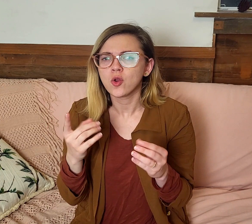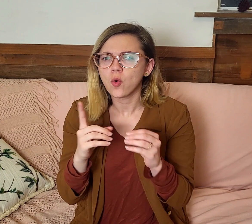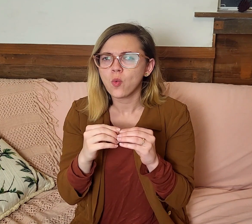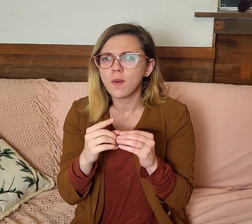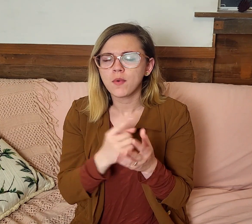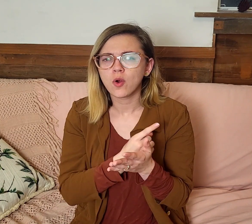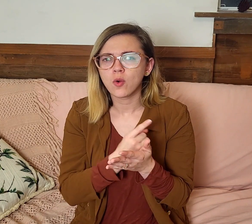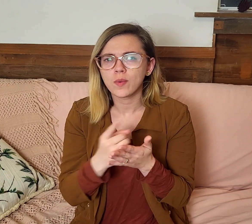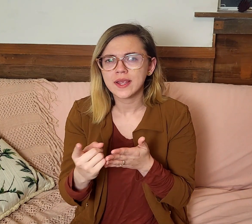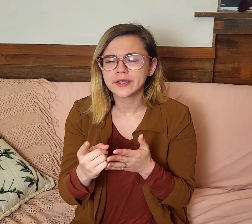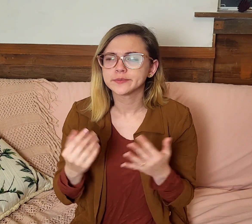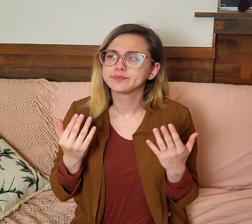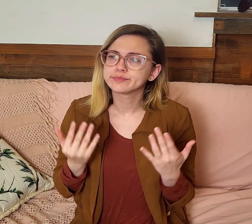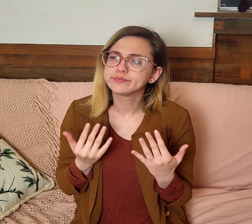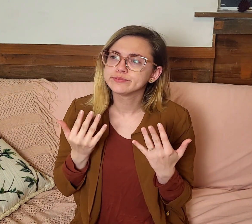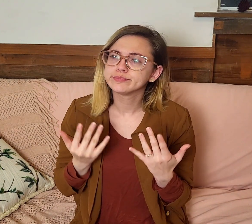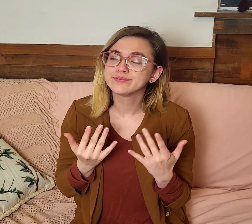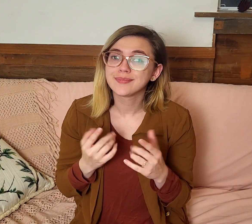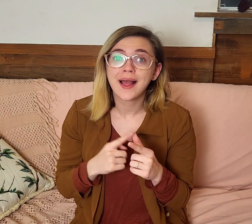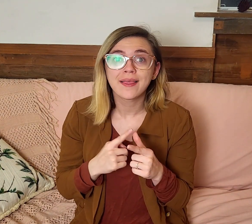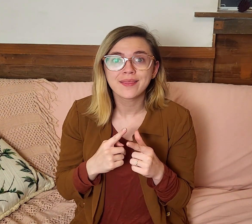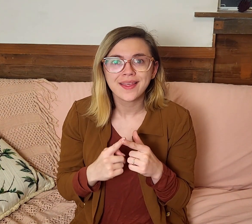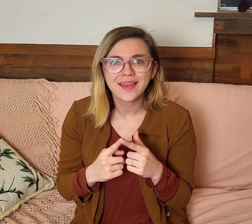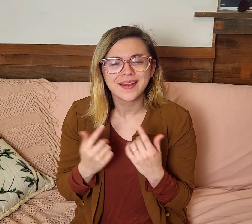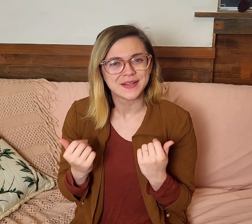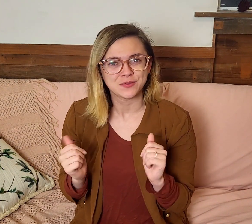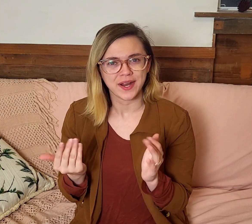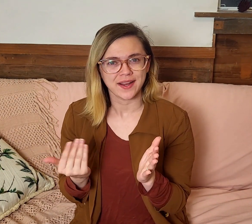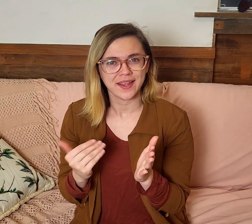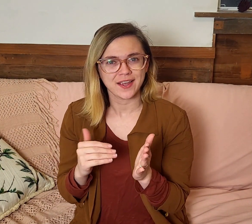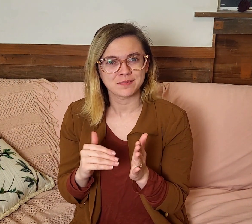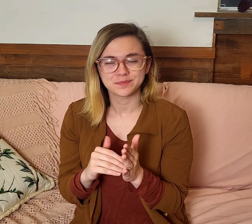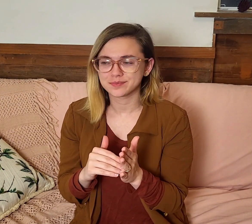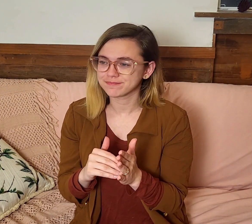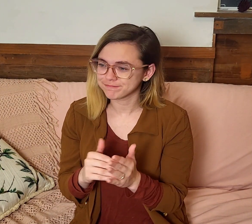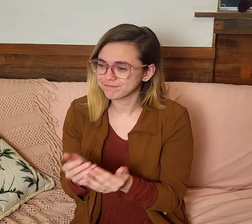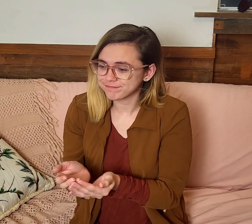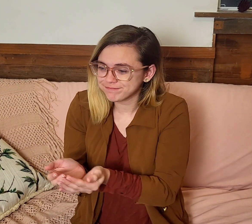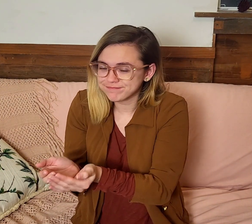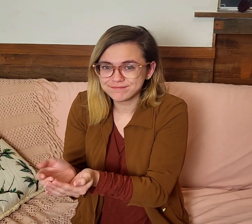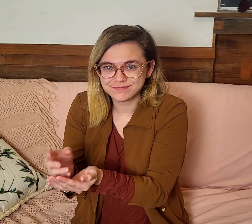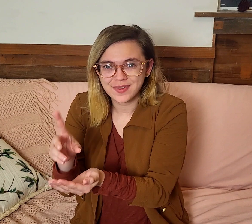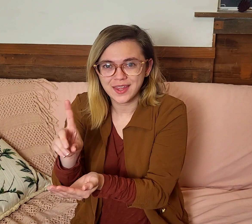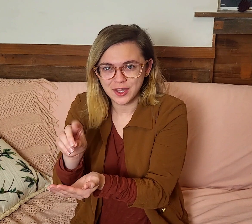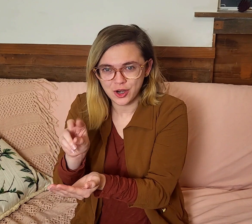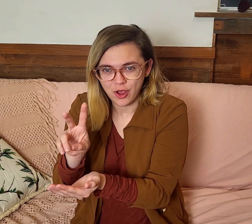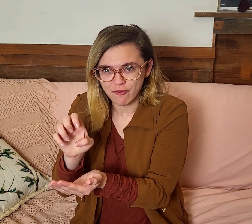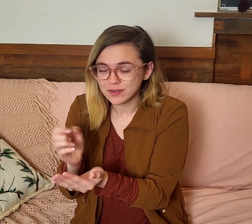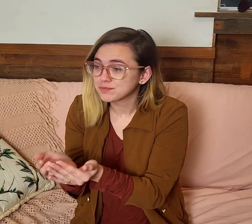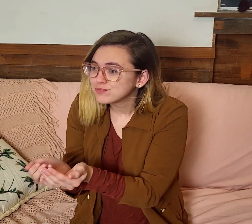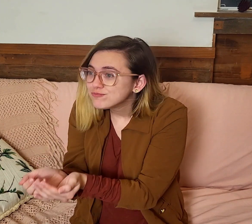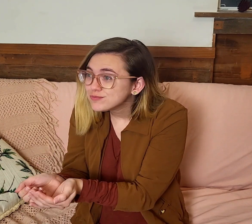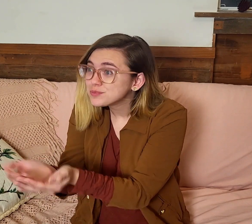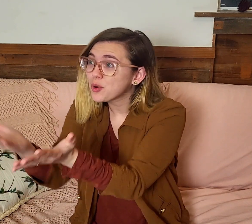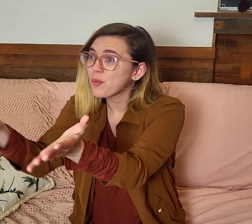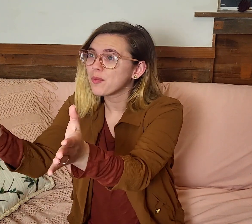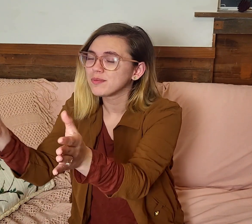waited 1 more week, and then he tried again. He released that dove 1